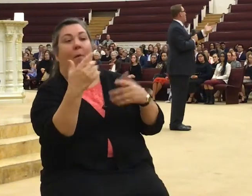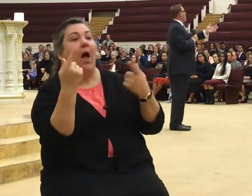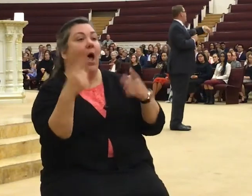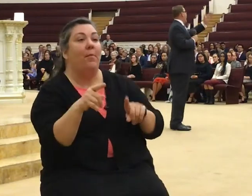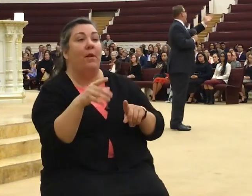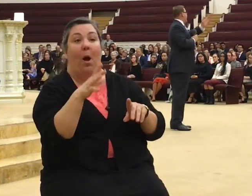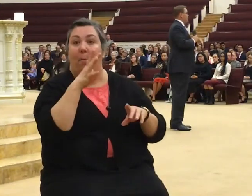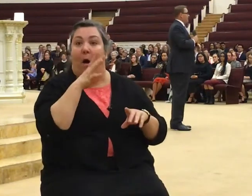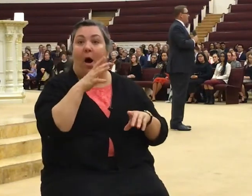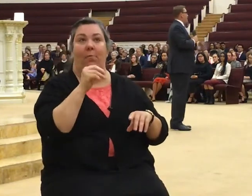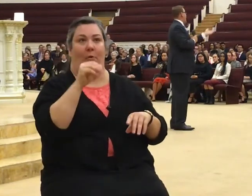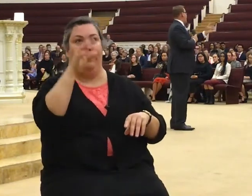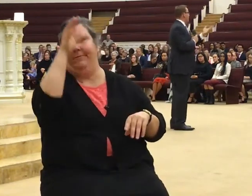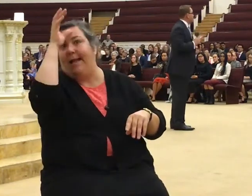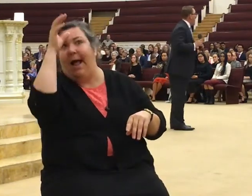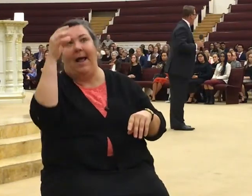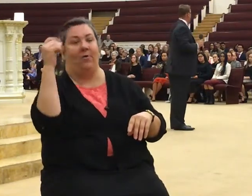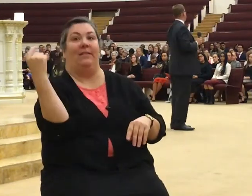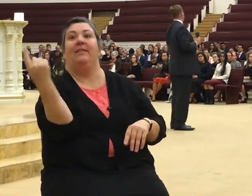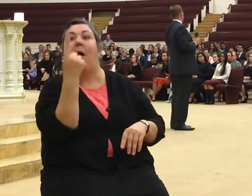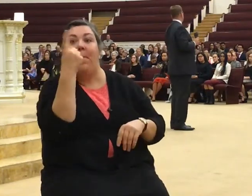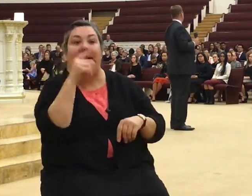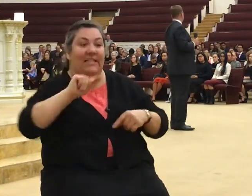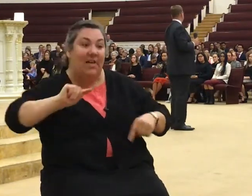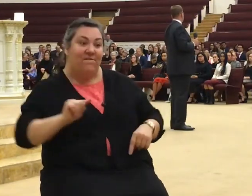dad or dad gets offended and that affects mom.